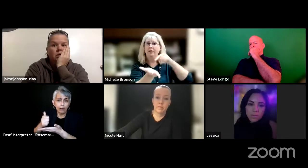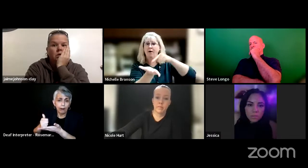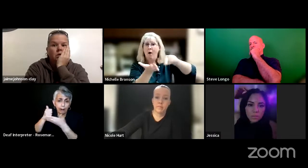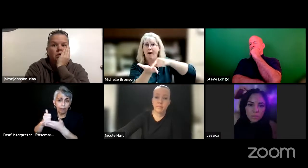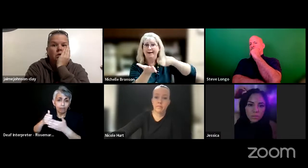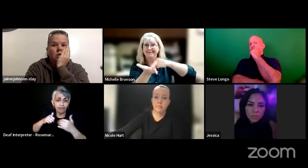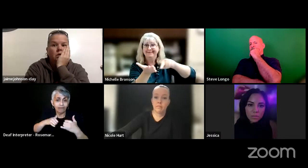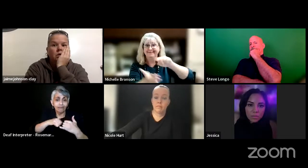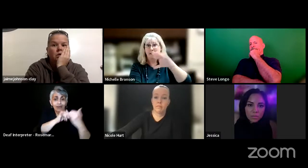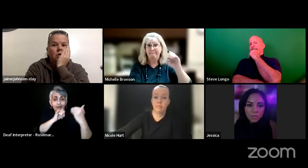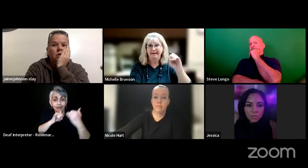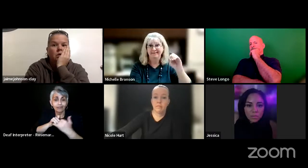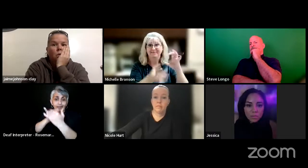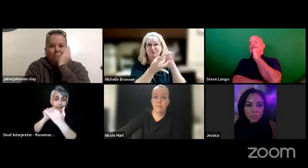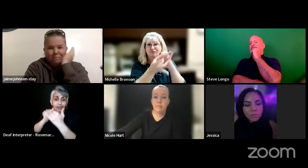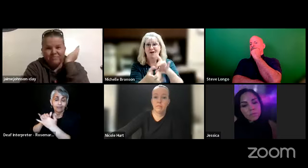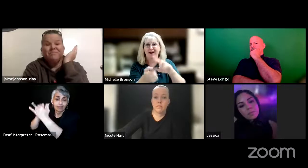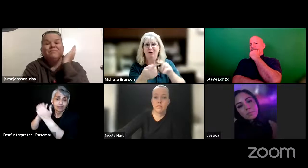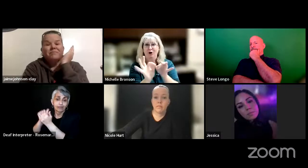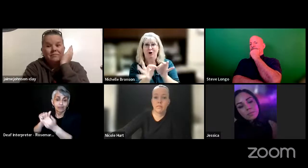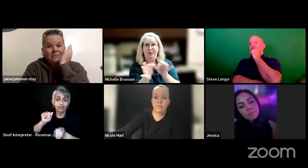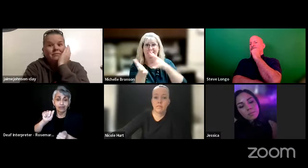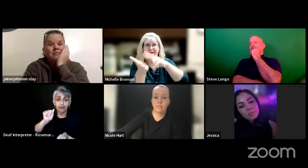who helped fight